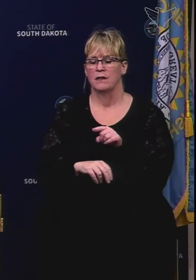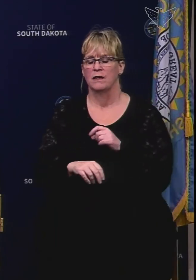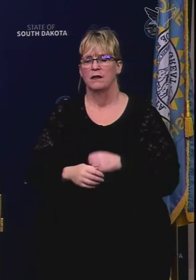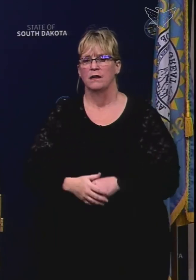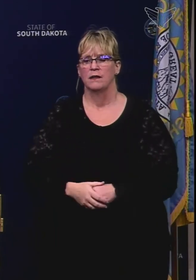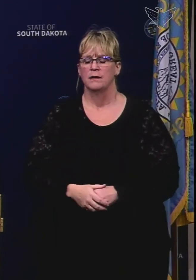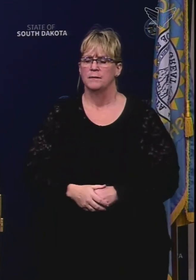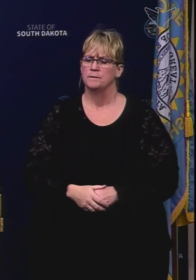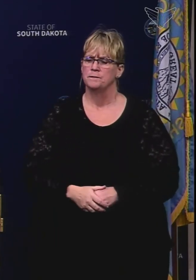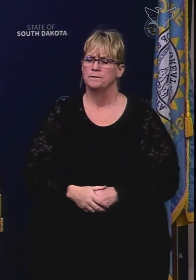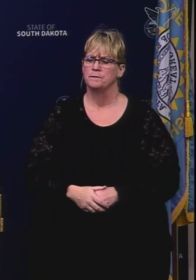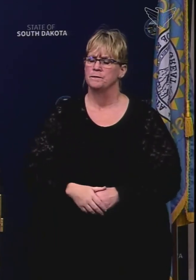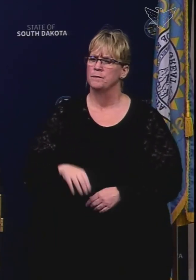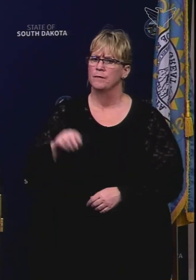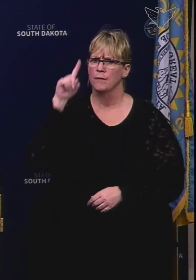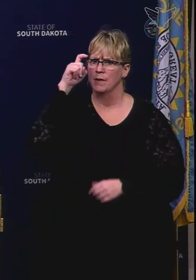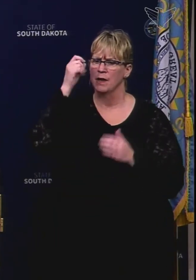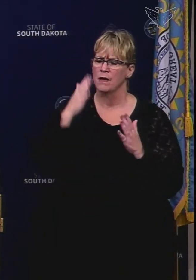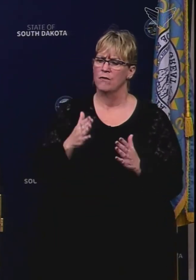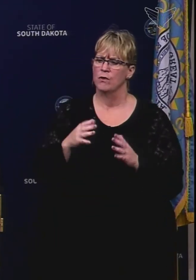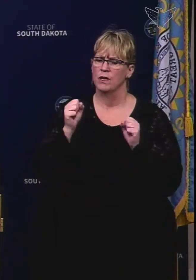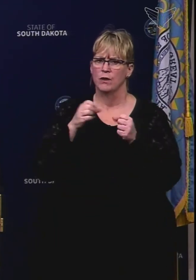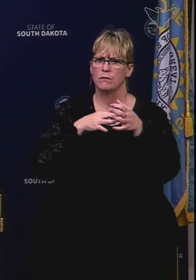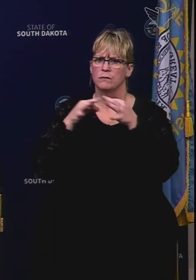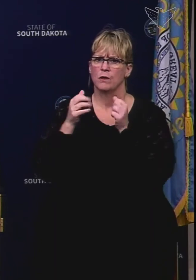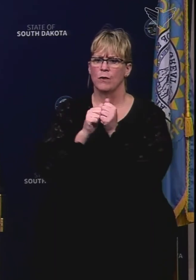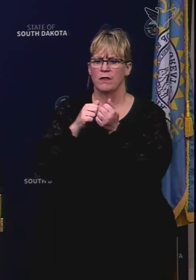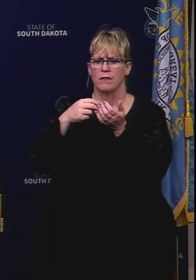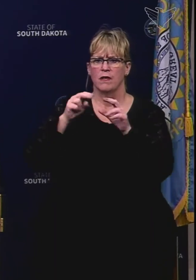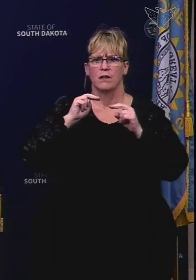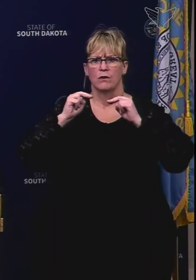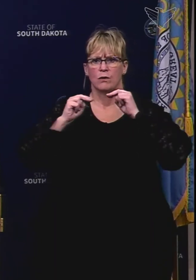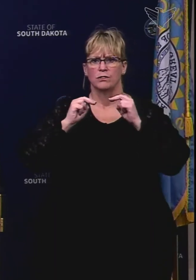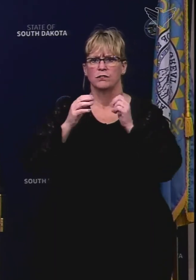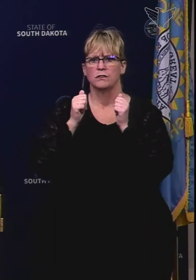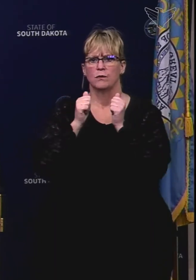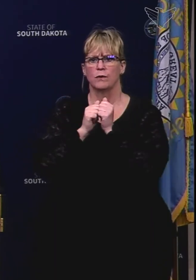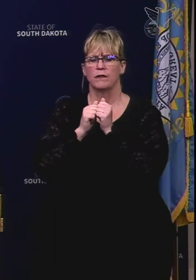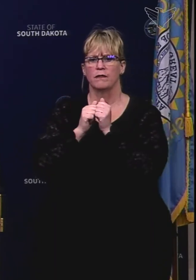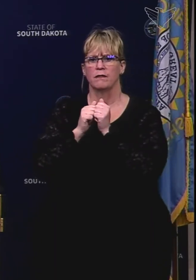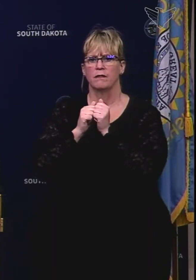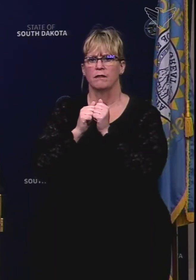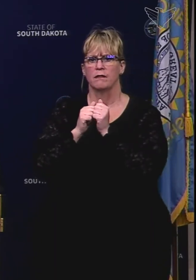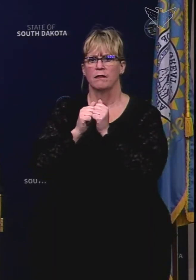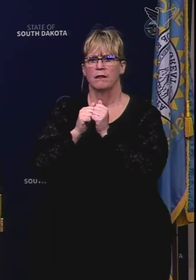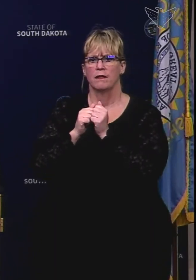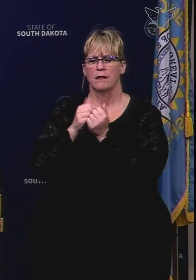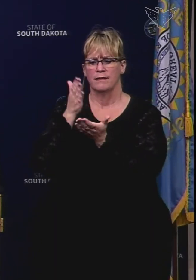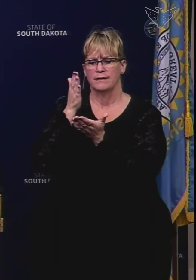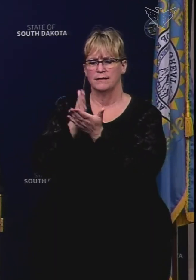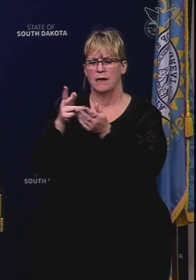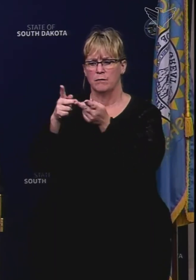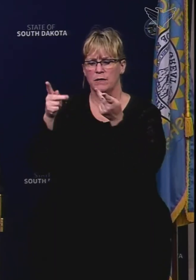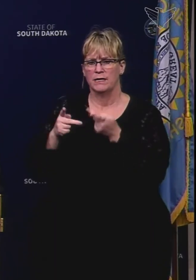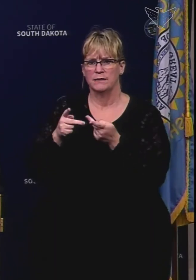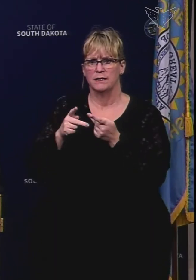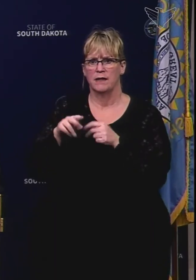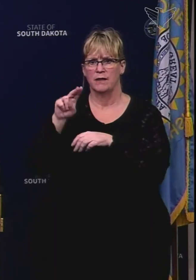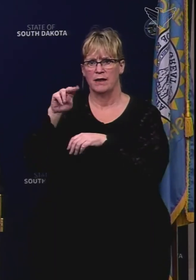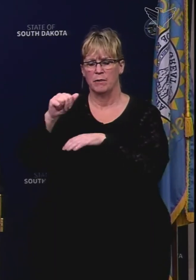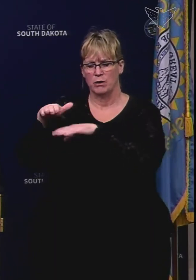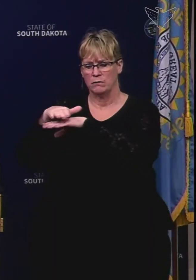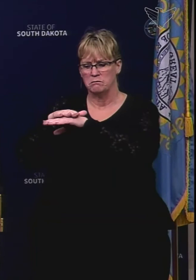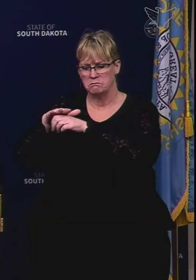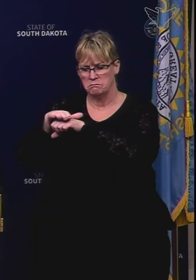Thank you. Governor, can you give us an update on negotiations regarding the checkpoints at the reservation borders? Yeah,